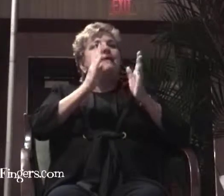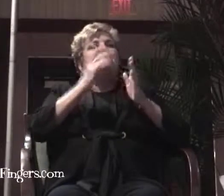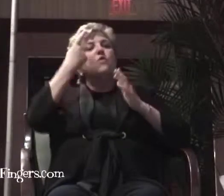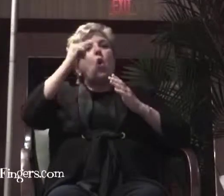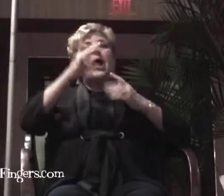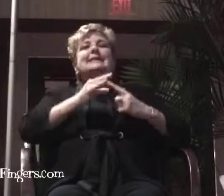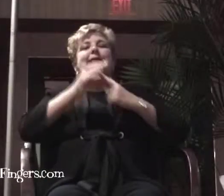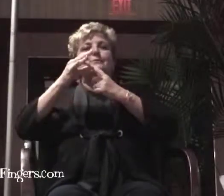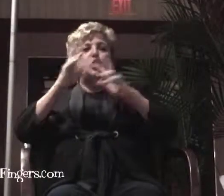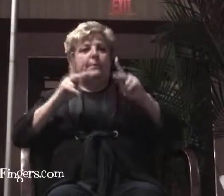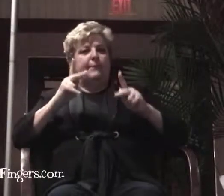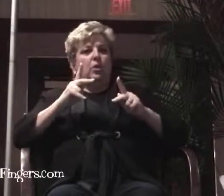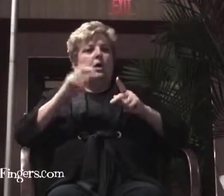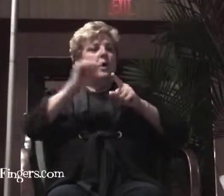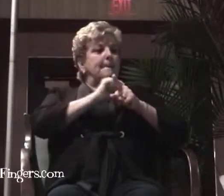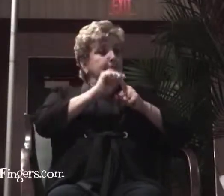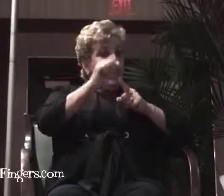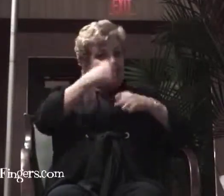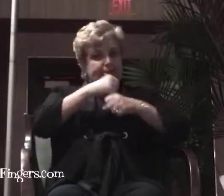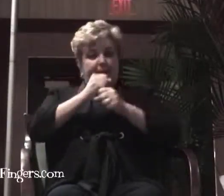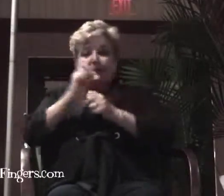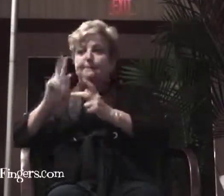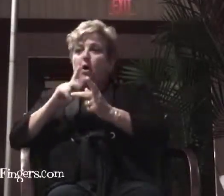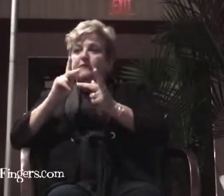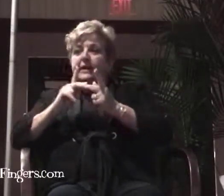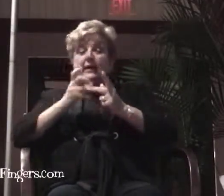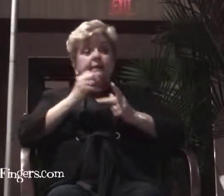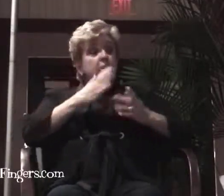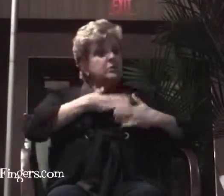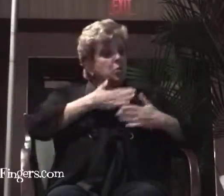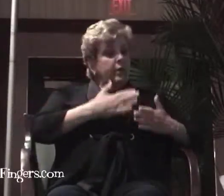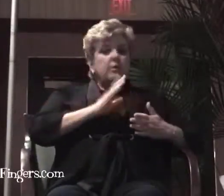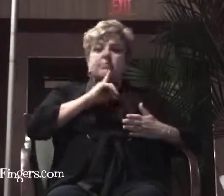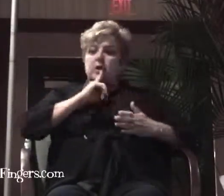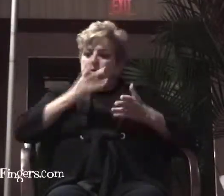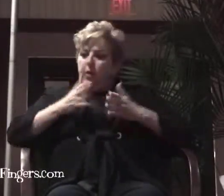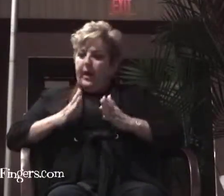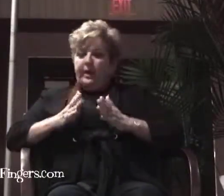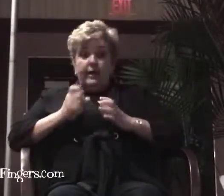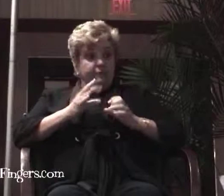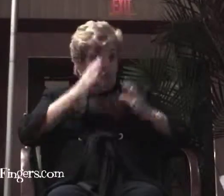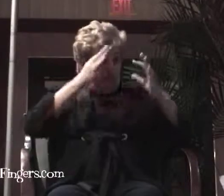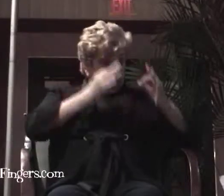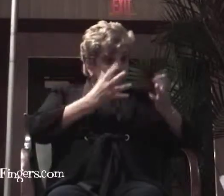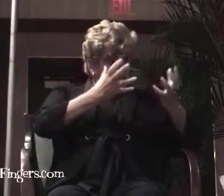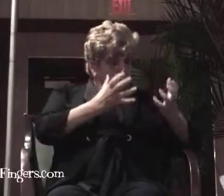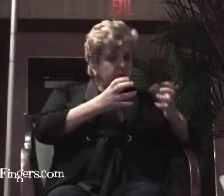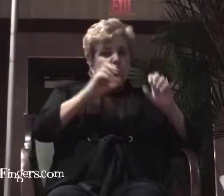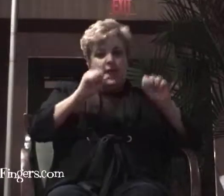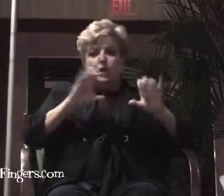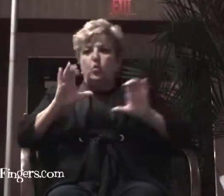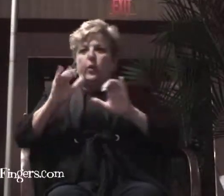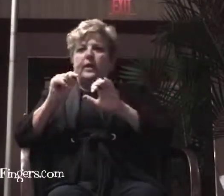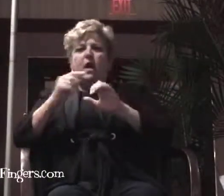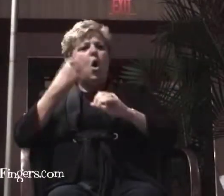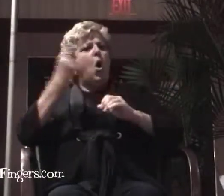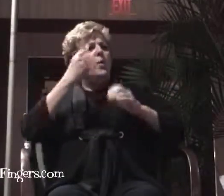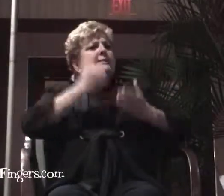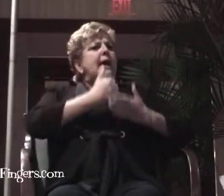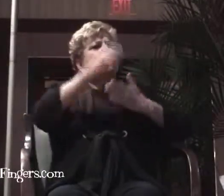Where there's a will, there's a way. You can do anything you put your mind to. Always give a man a good hand. Always tell the truth.